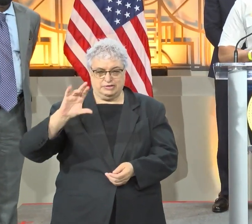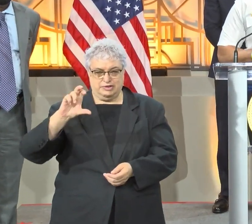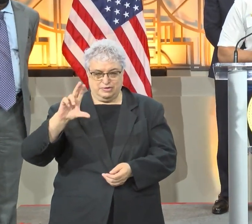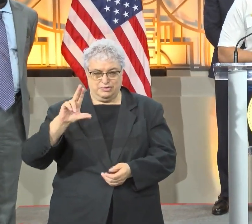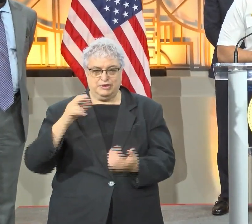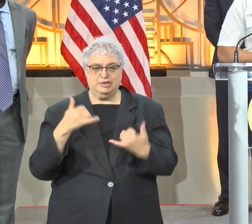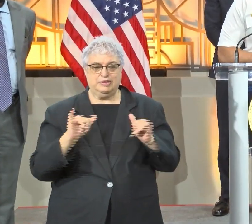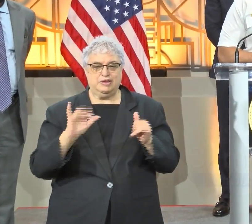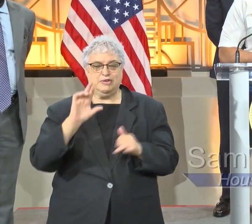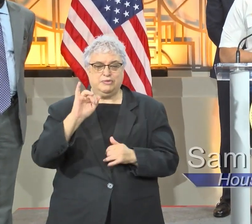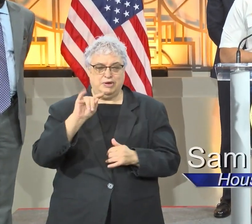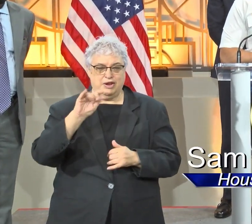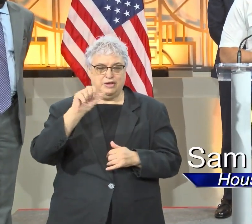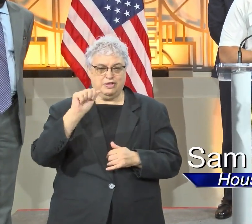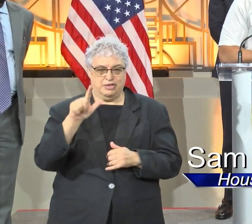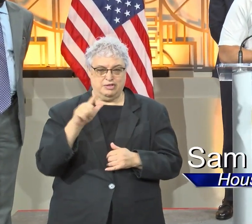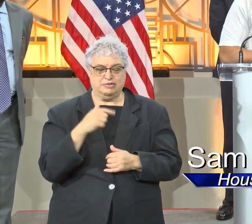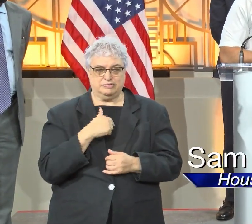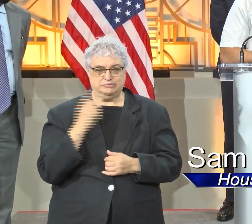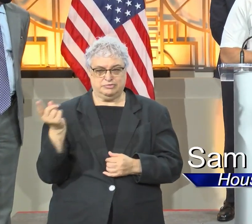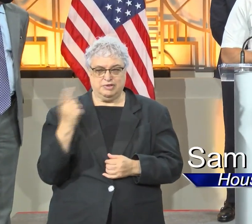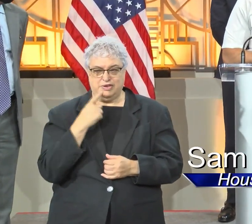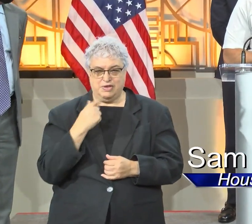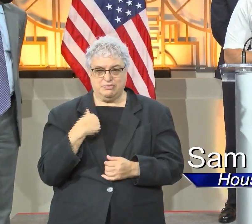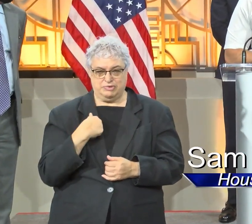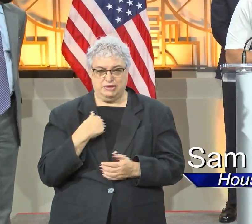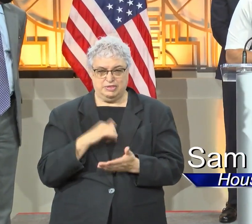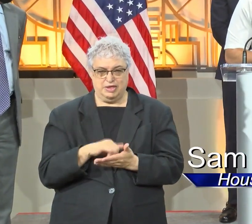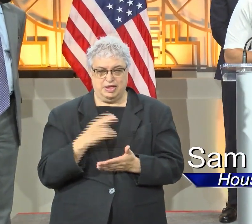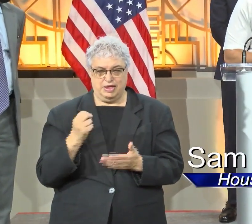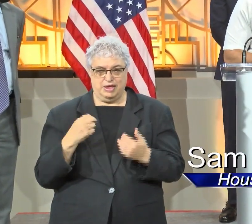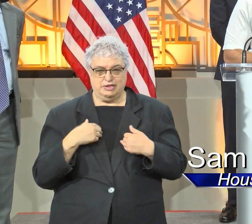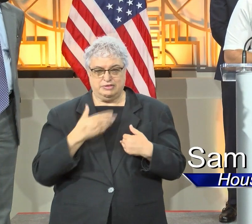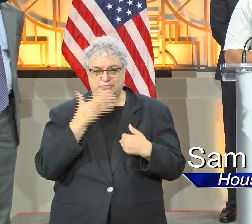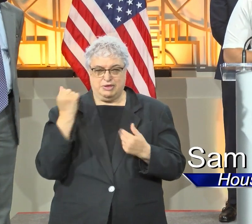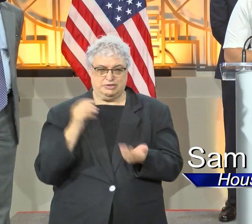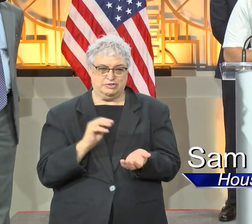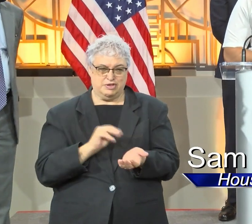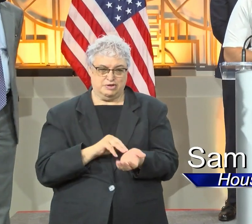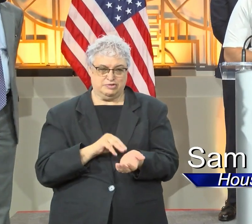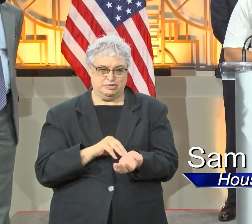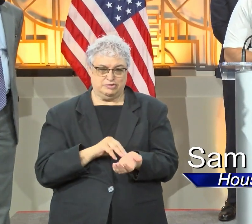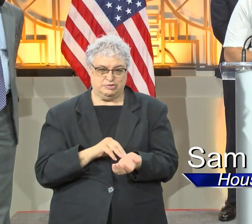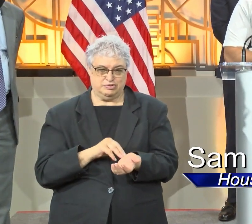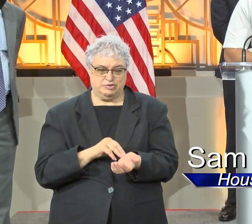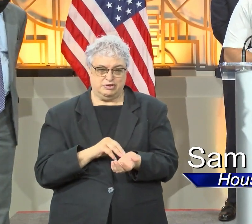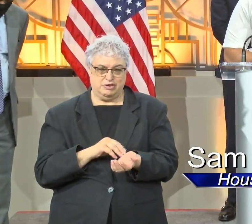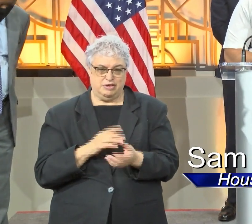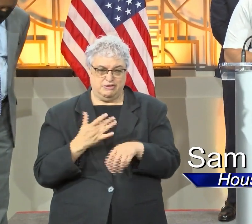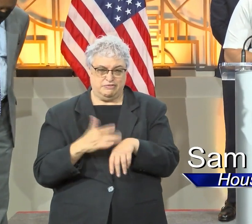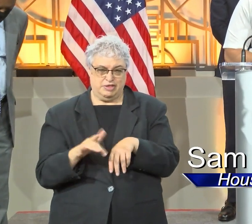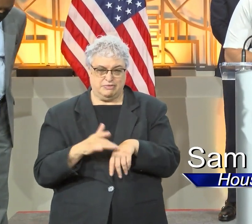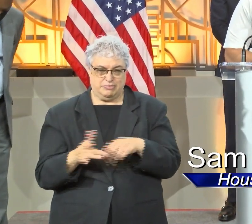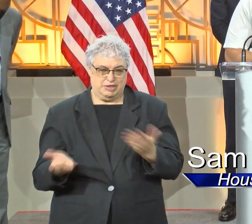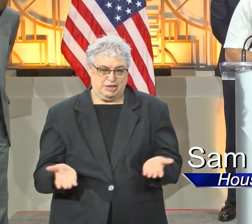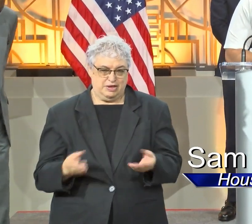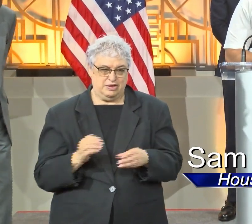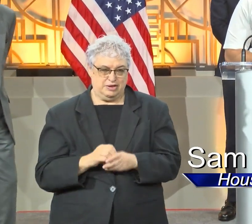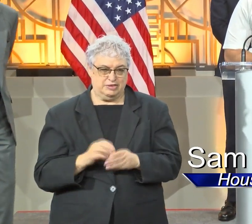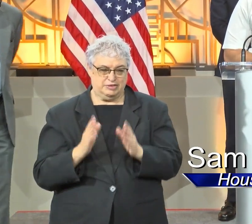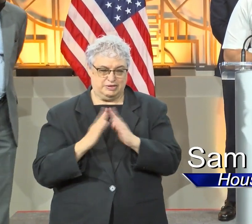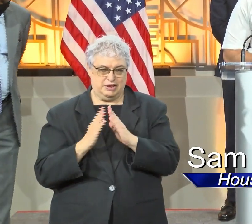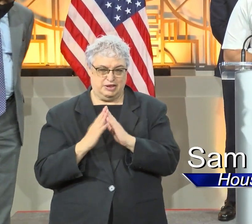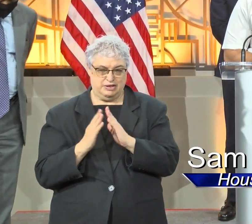critical condition, but I've been assured and understand that he's got some of the best doctors available that here in the city